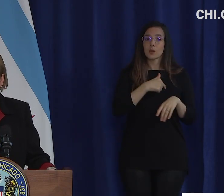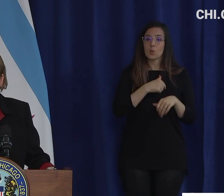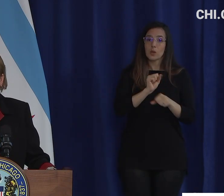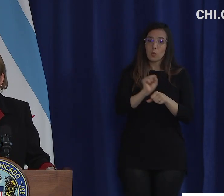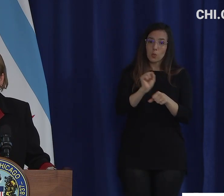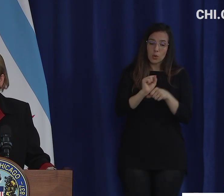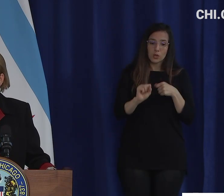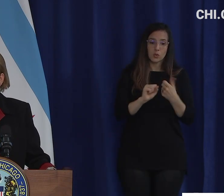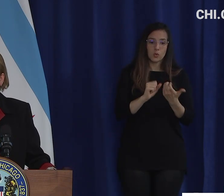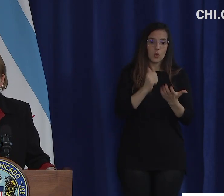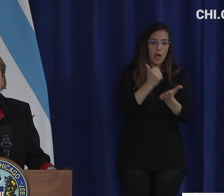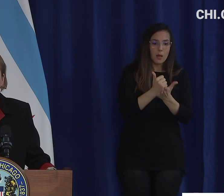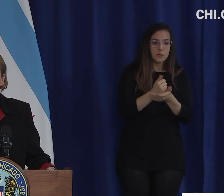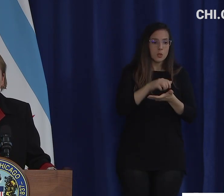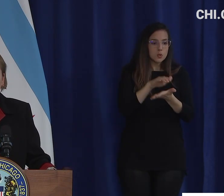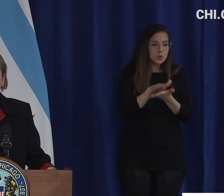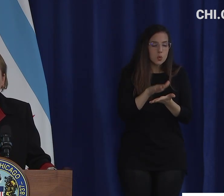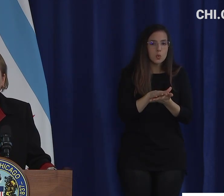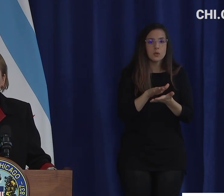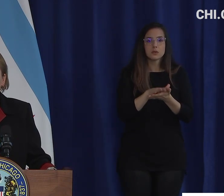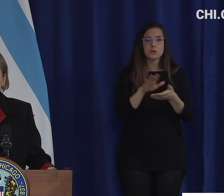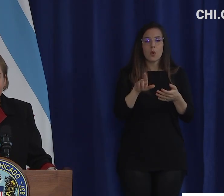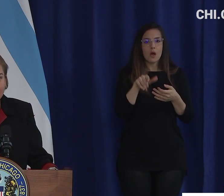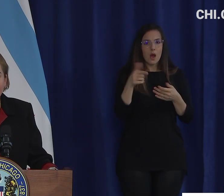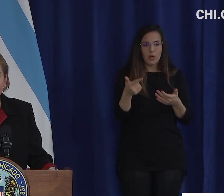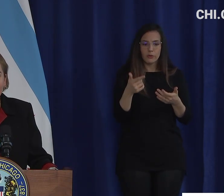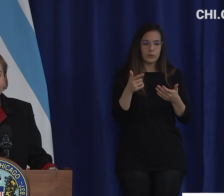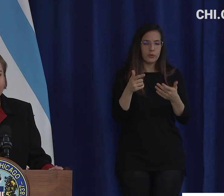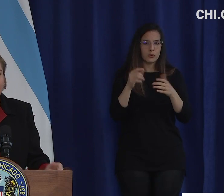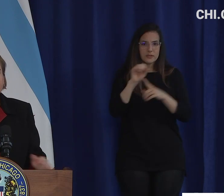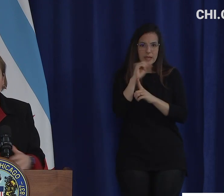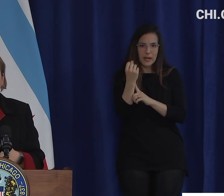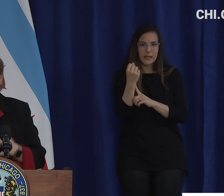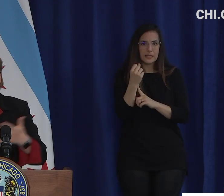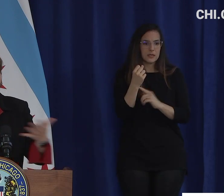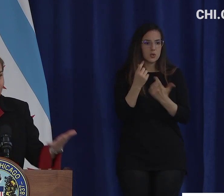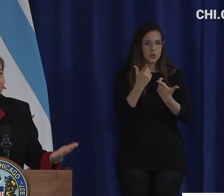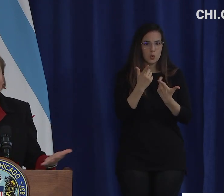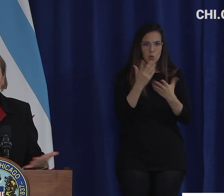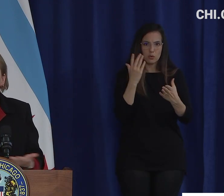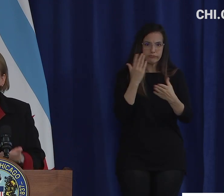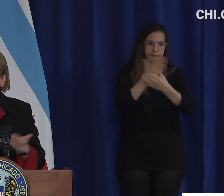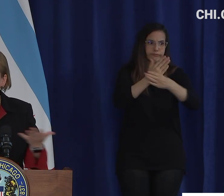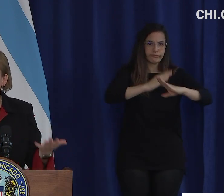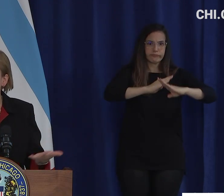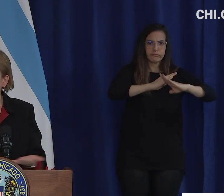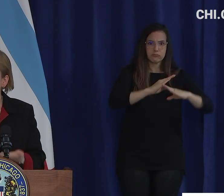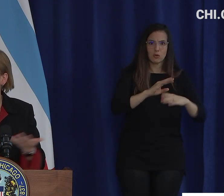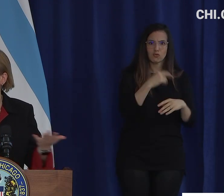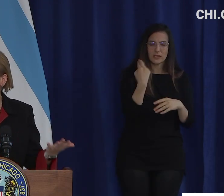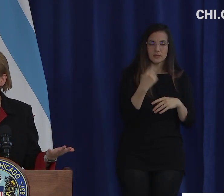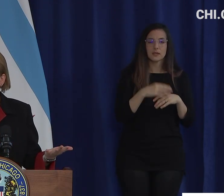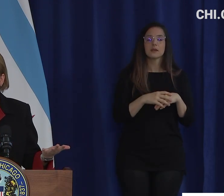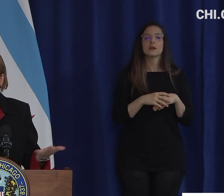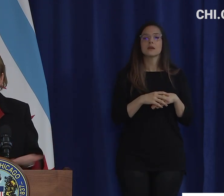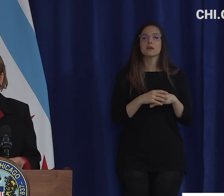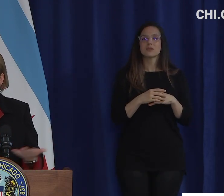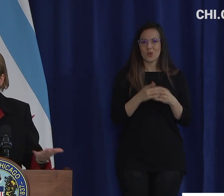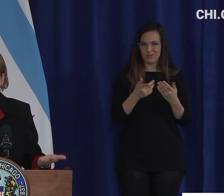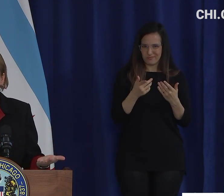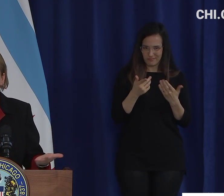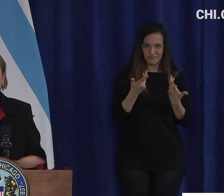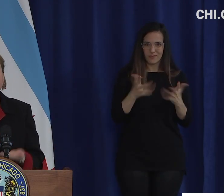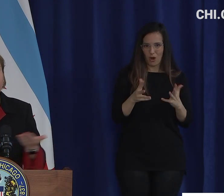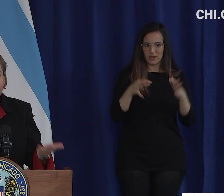other setting have the appropriate precautions in place to mitigate that risk. So you heard a lot about what we were planning with